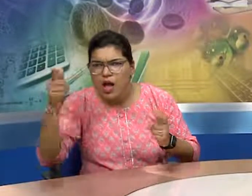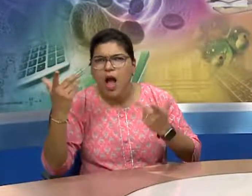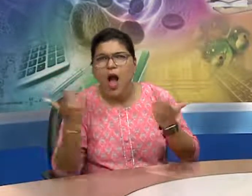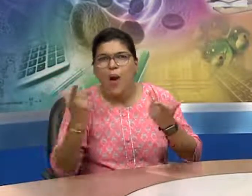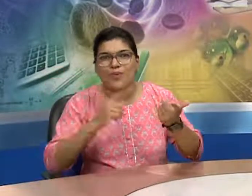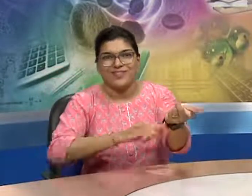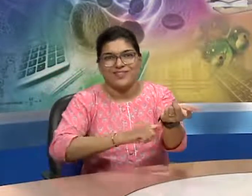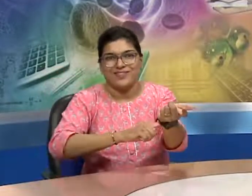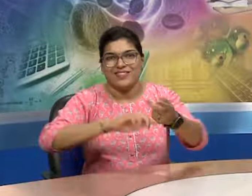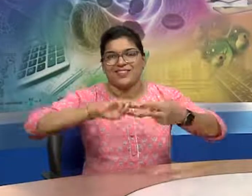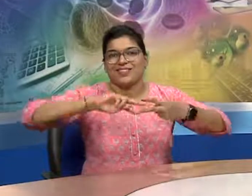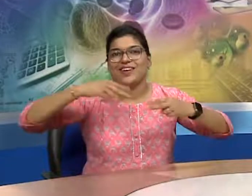Since long time,